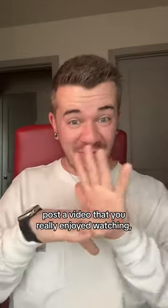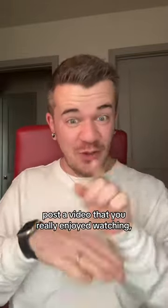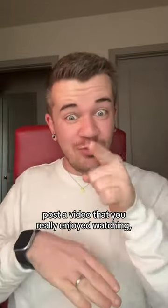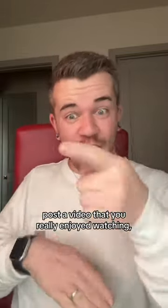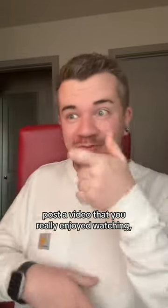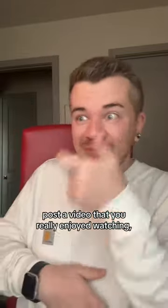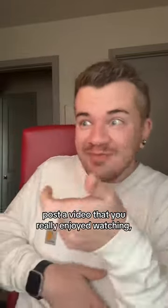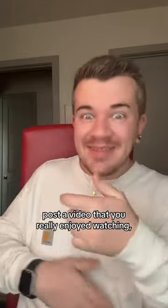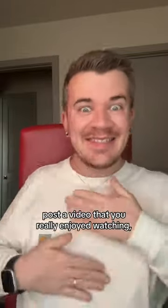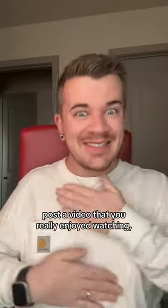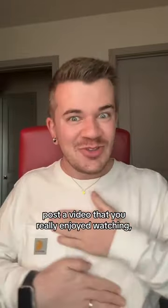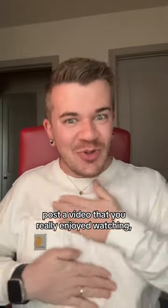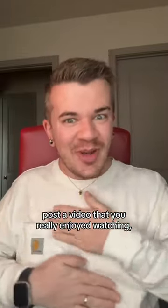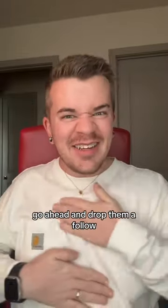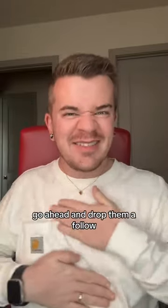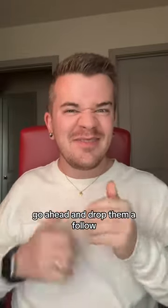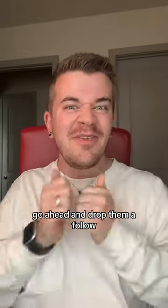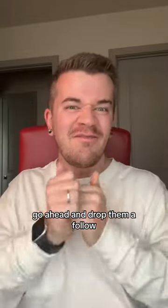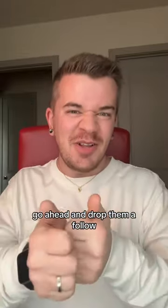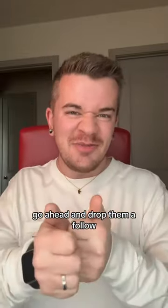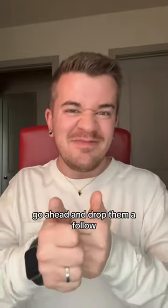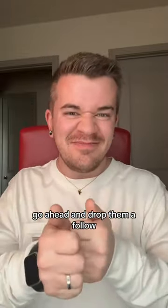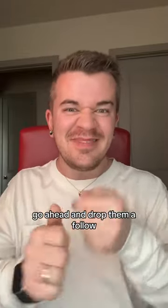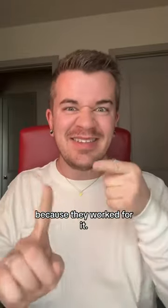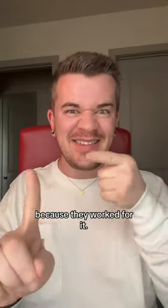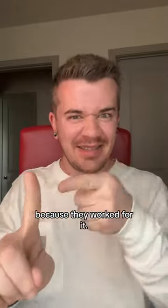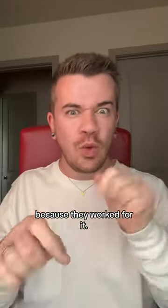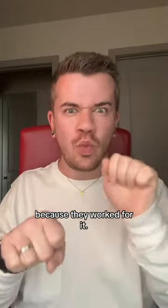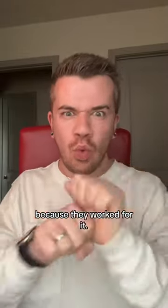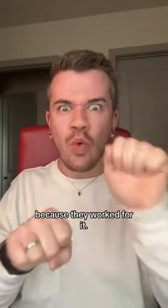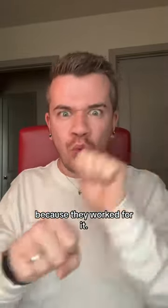you really enjoyed watching, go ahead and drop them a follow because they worked for it.